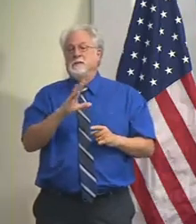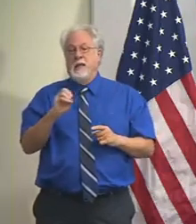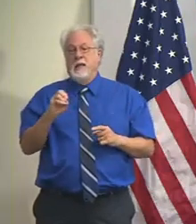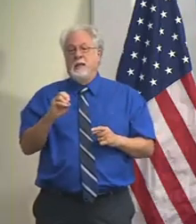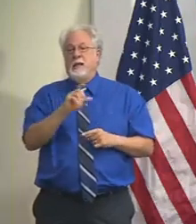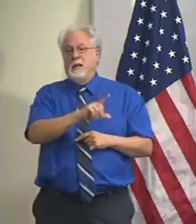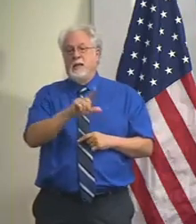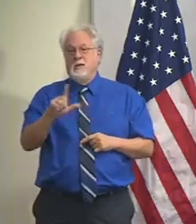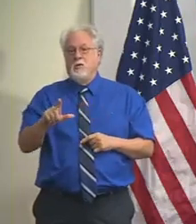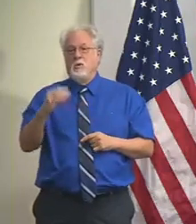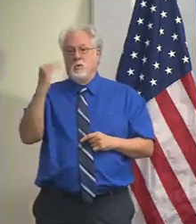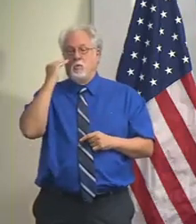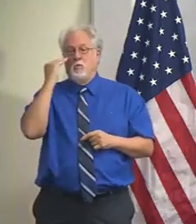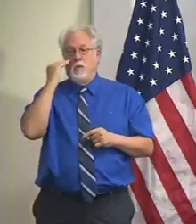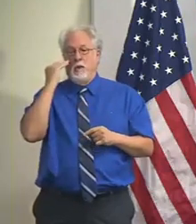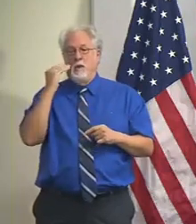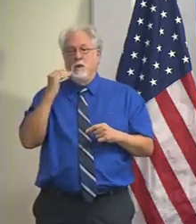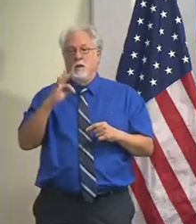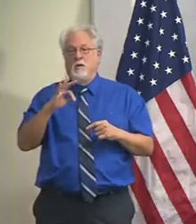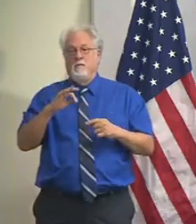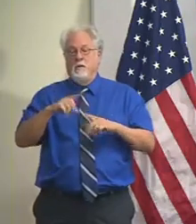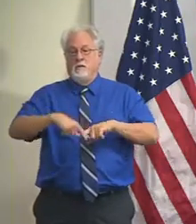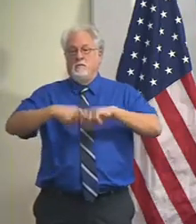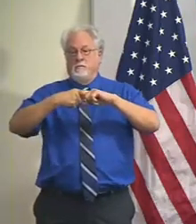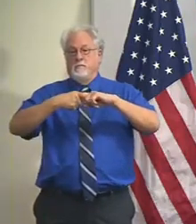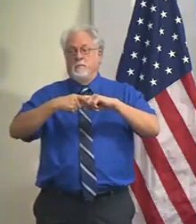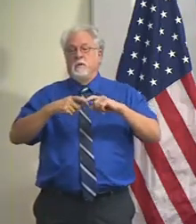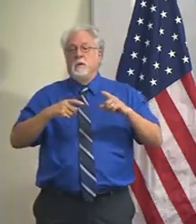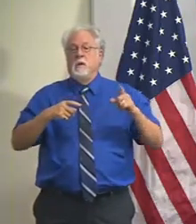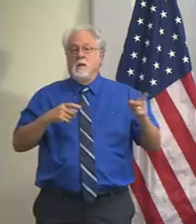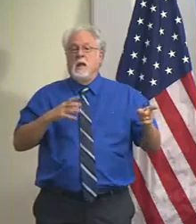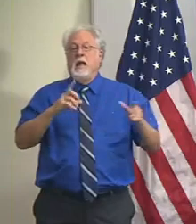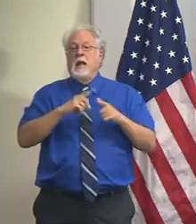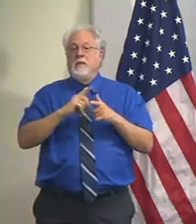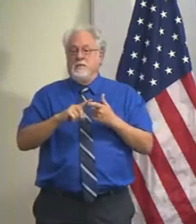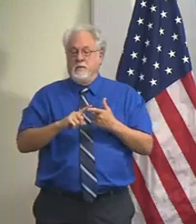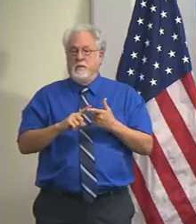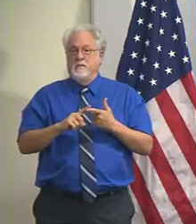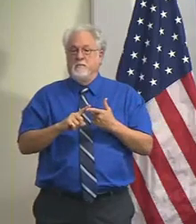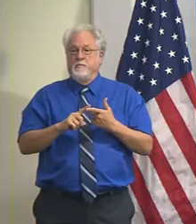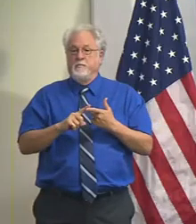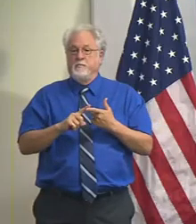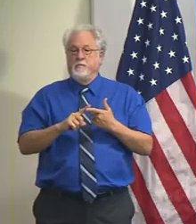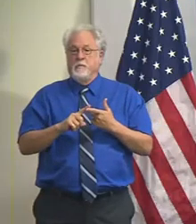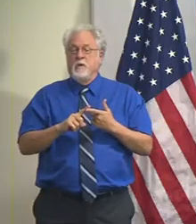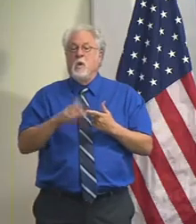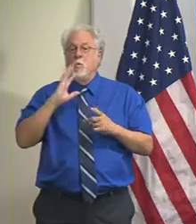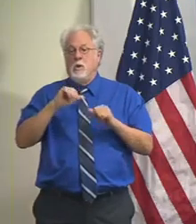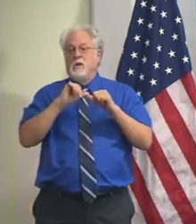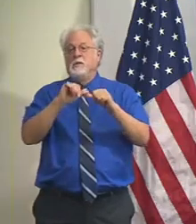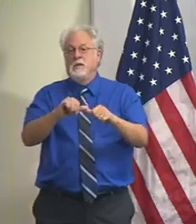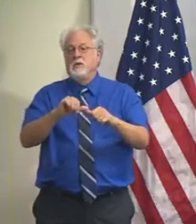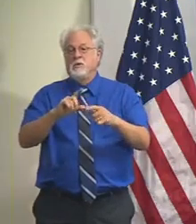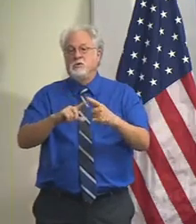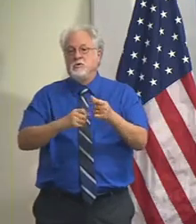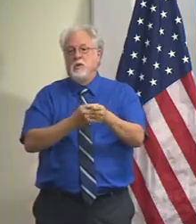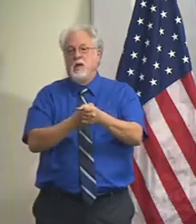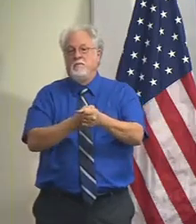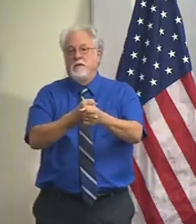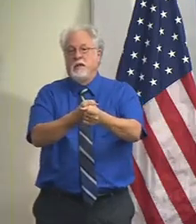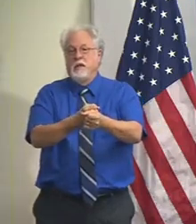that the landlord's aware of the moratorium. And then obviously we're going to continue to advocate